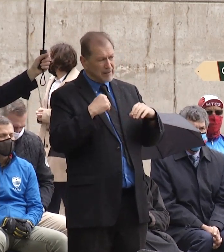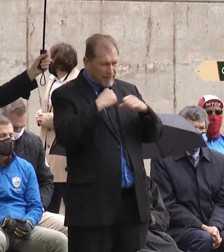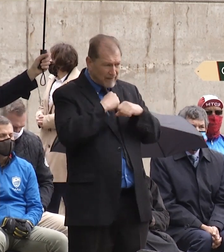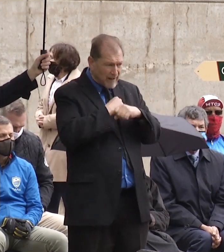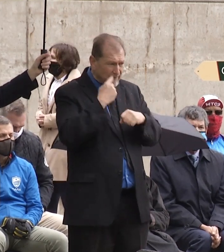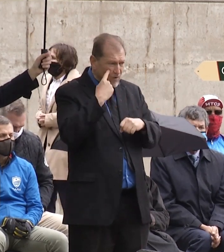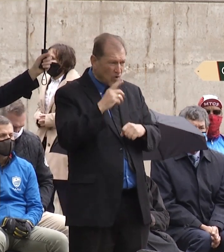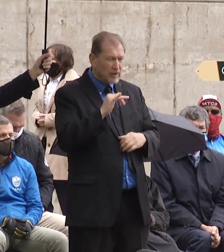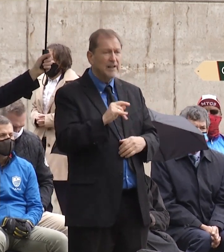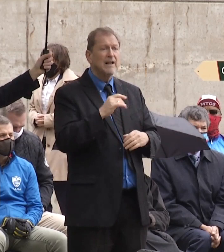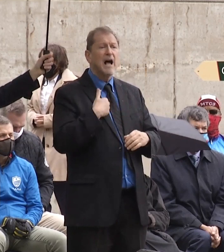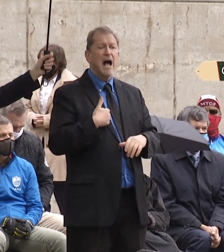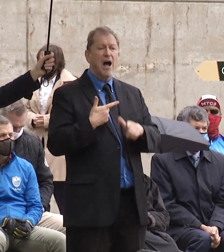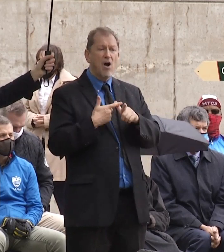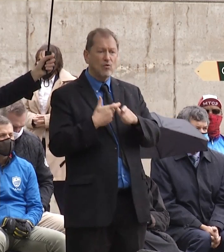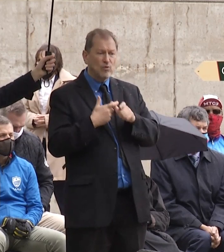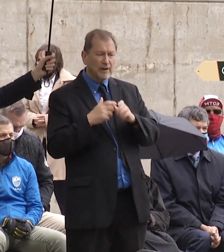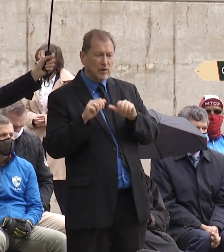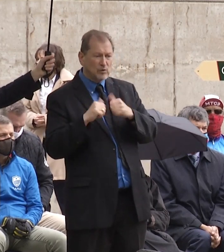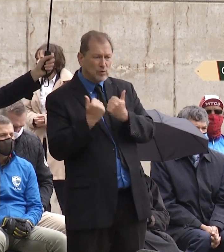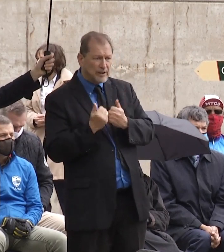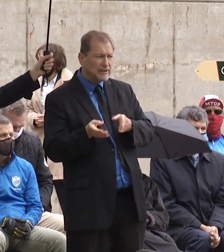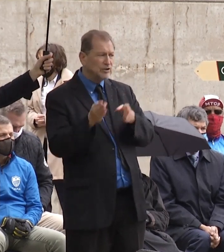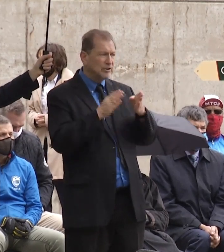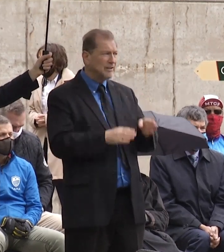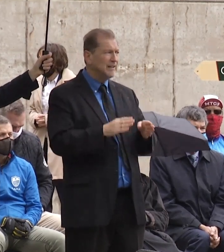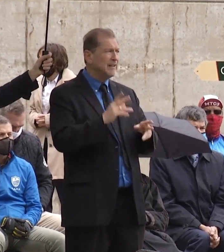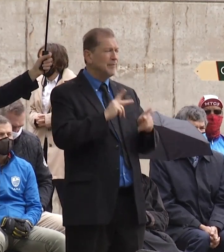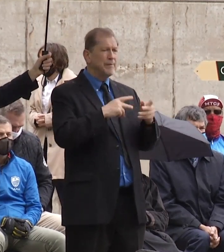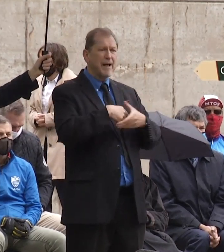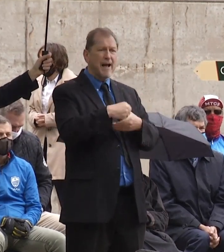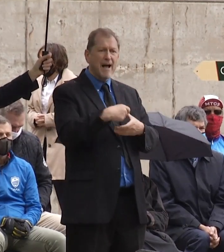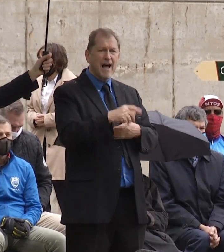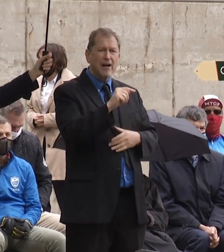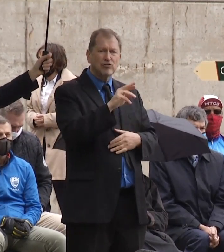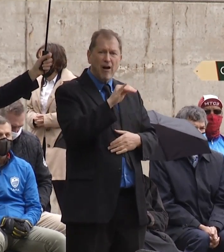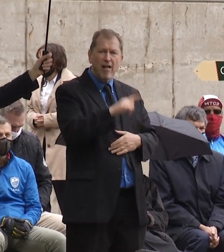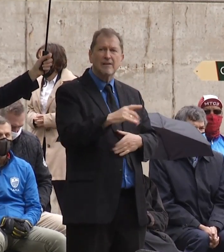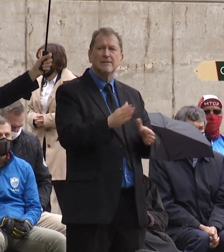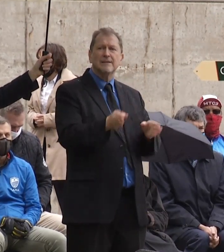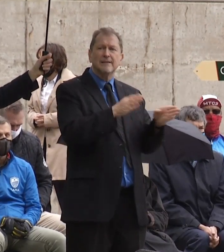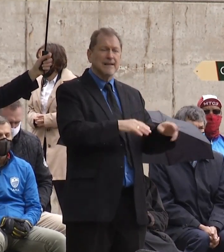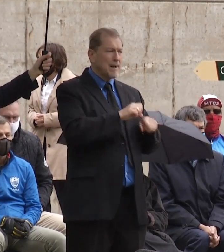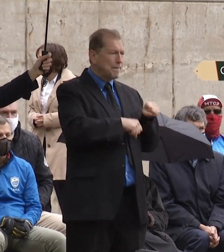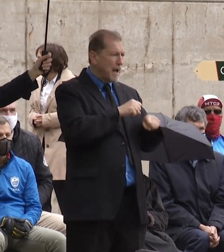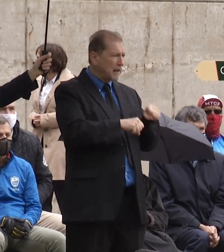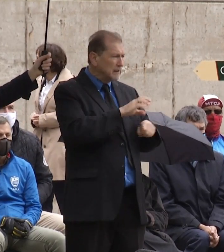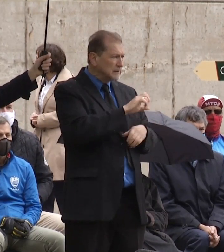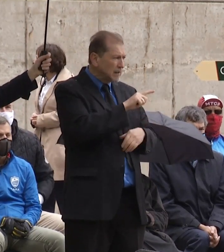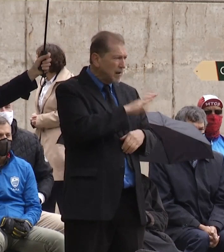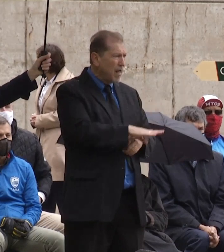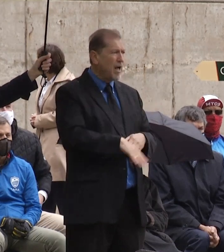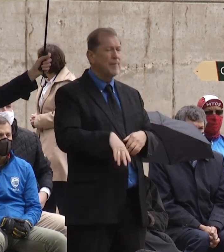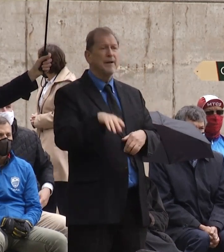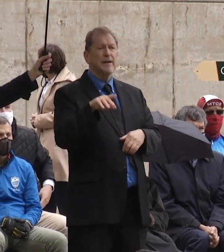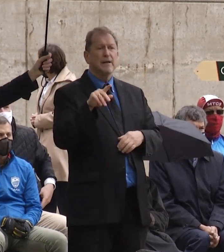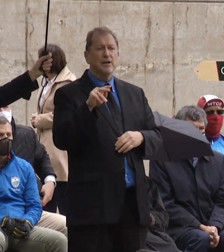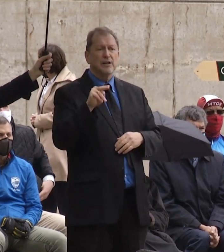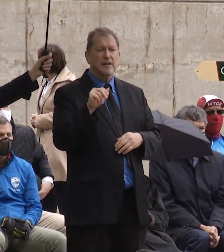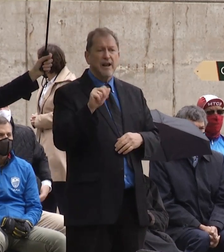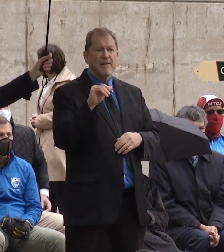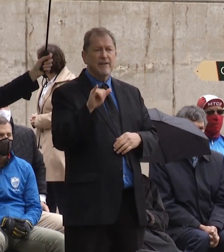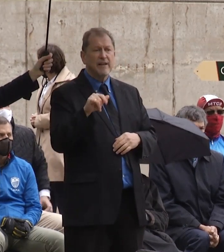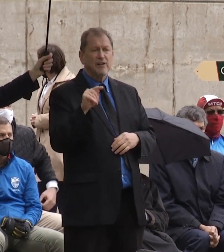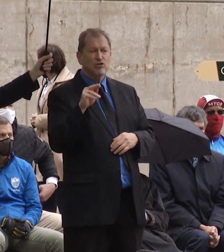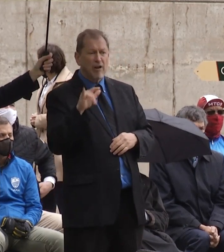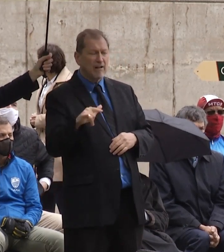Active Transportation Alliance, we've got folks from the Major Taylor Cycling Club and the Major Taylor Trail, Big Marsh, We